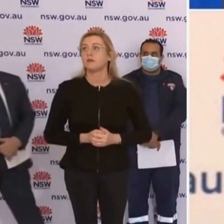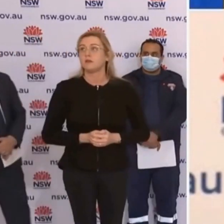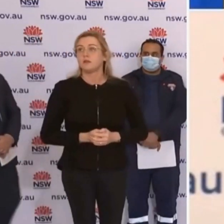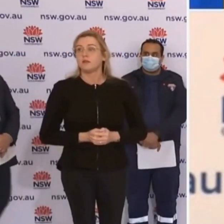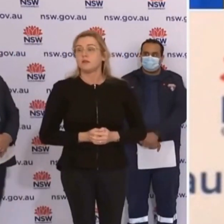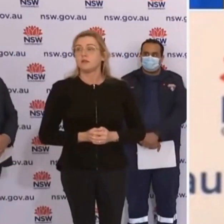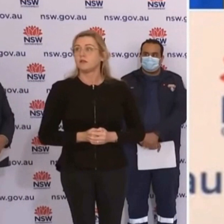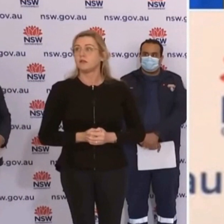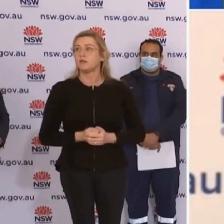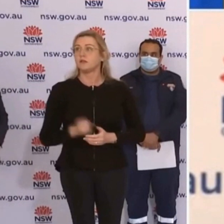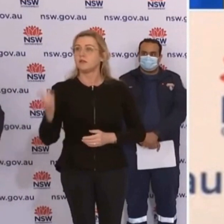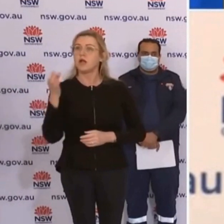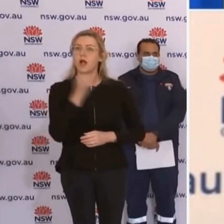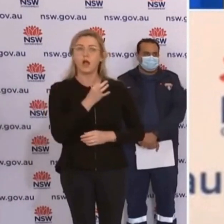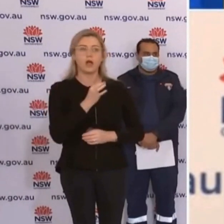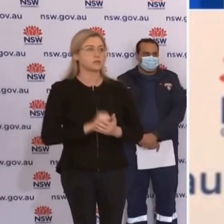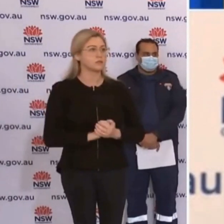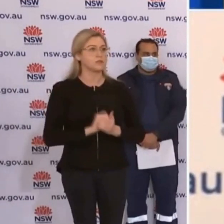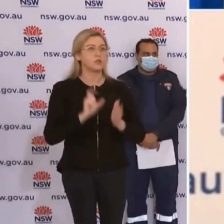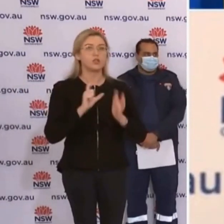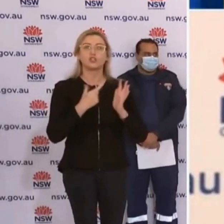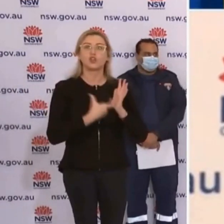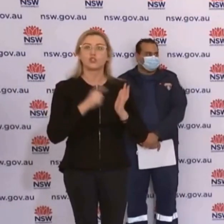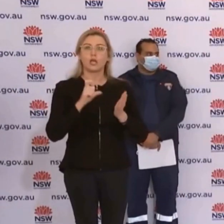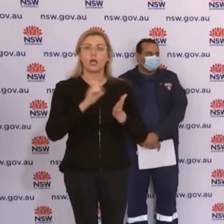to Dr. Chant, was it? Dr. Chant.